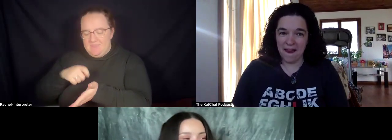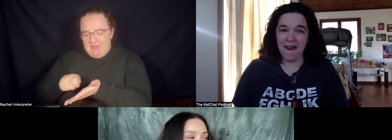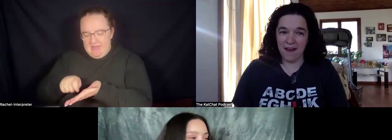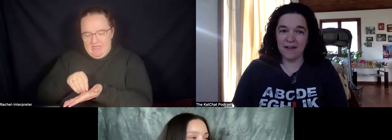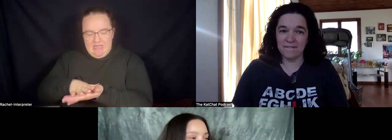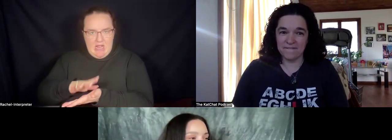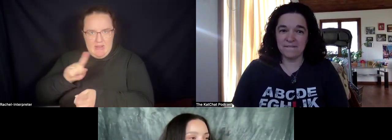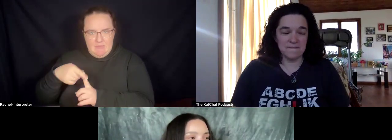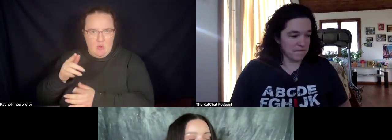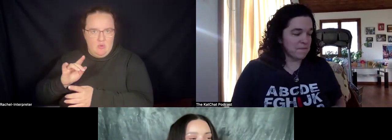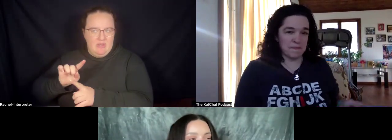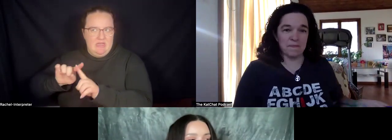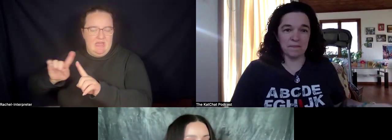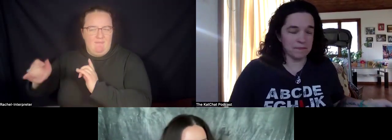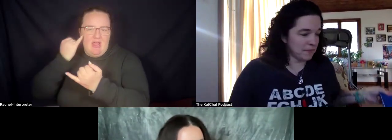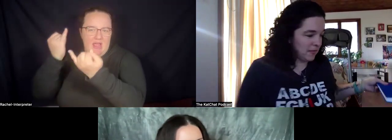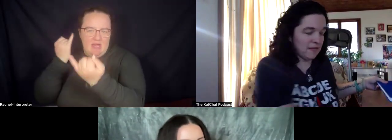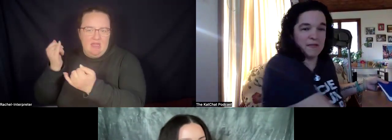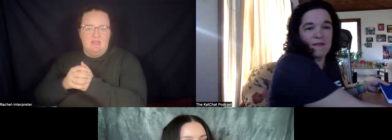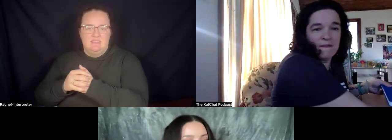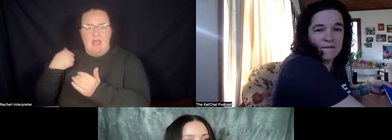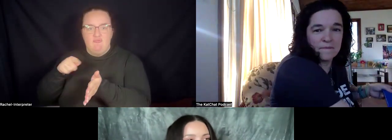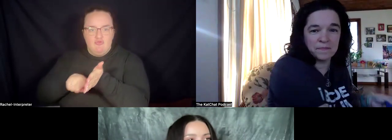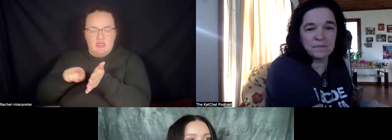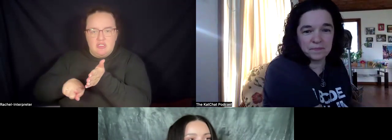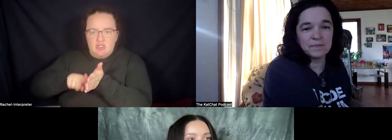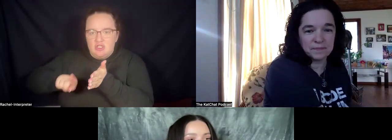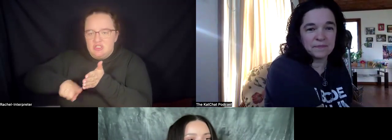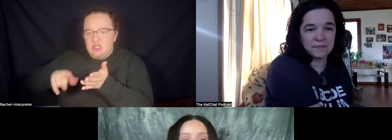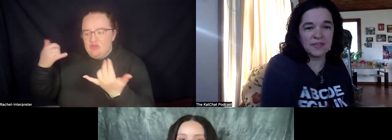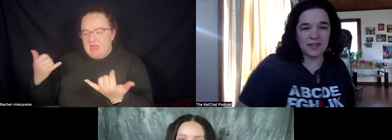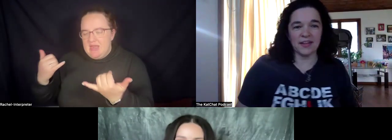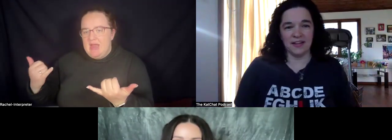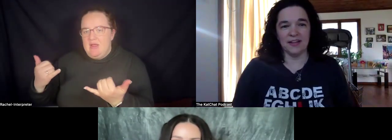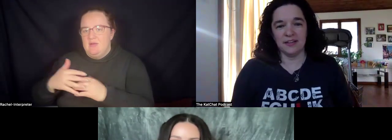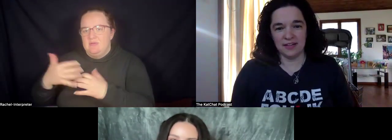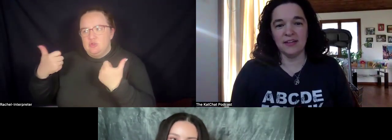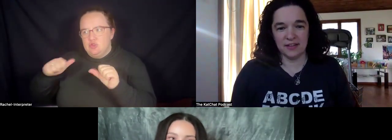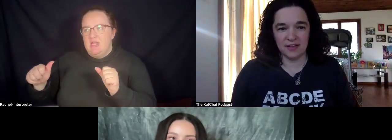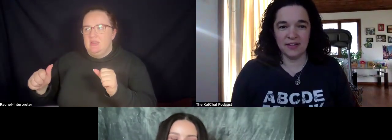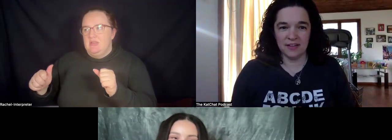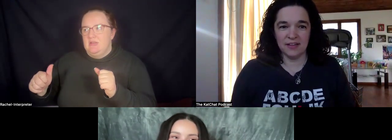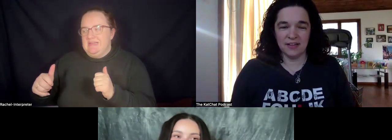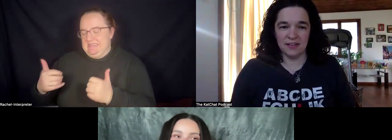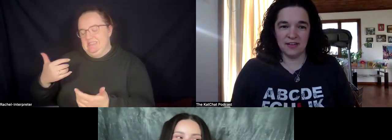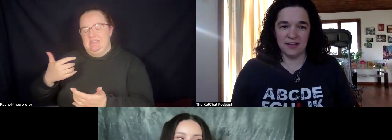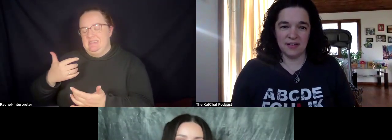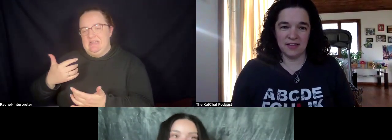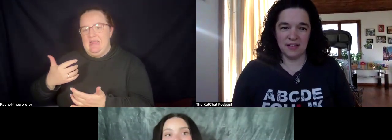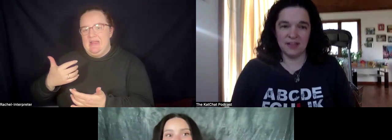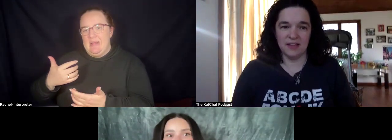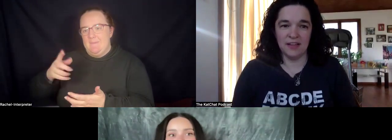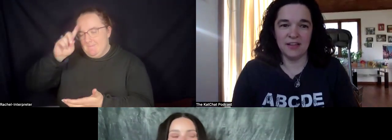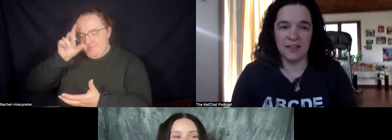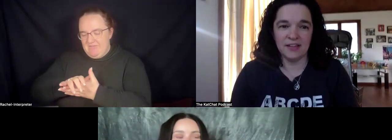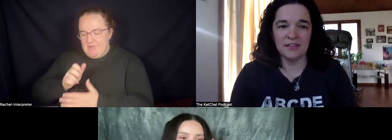them all the time. I'm doing some research right now. Yeah, trying to kind of have faith in my